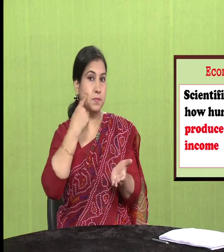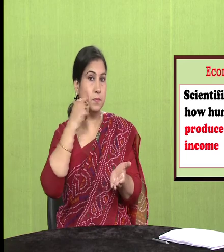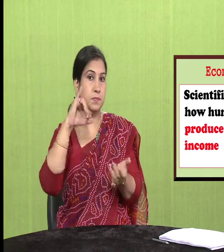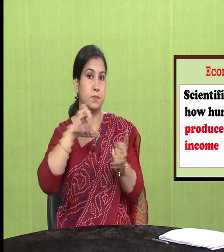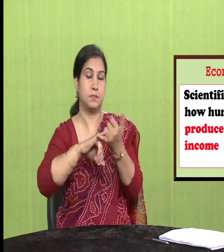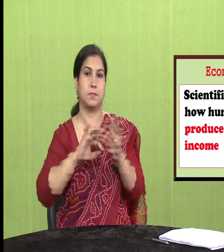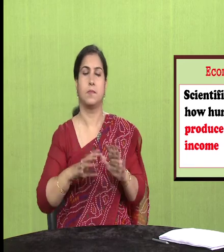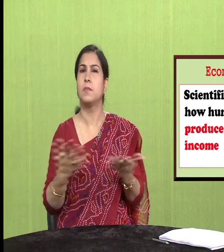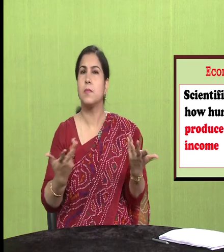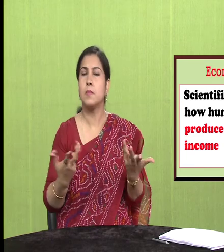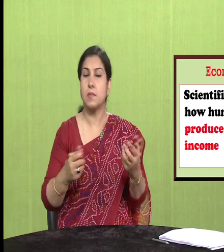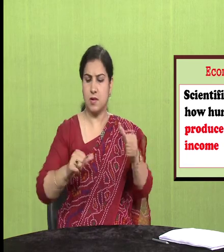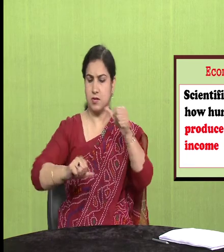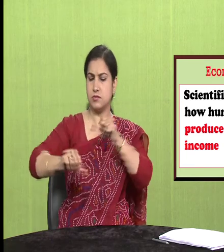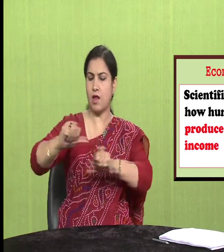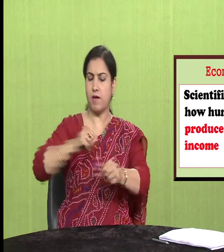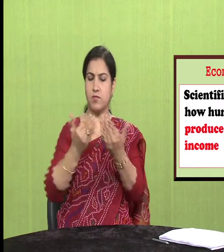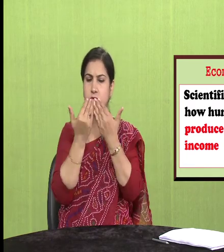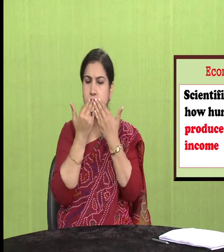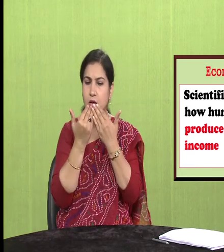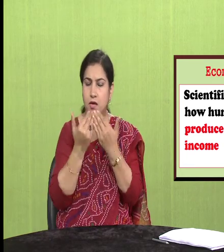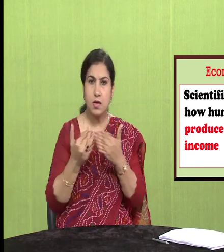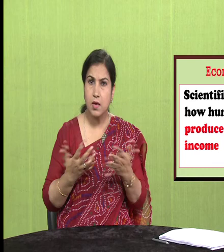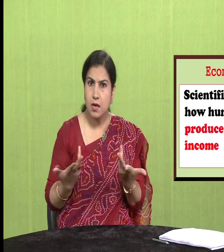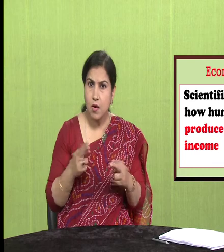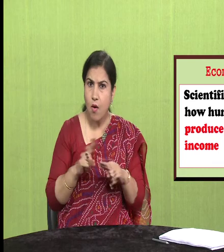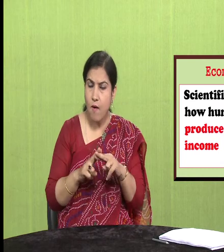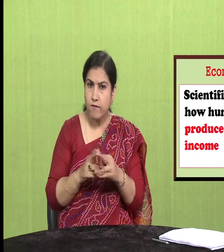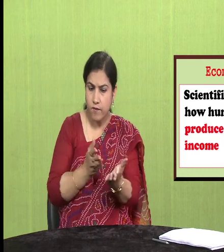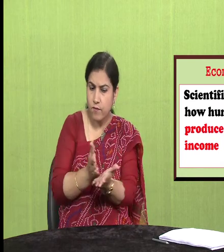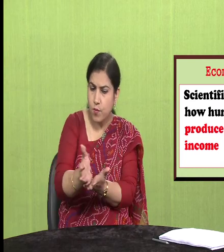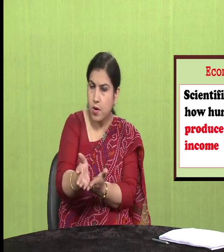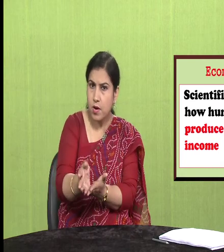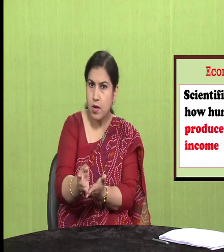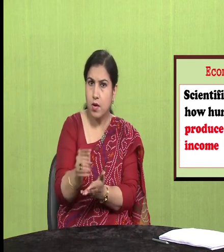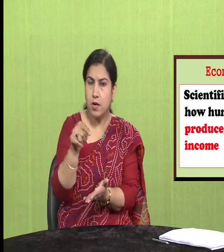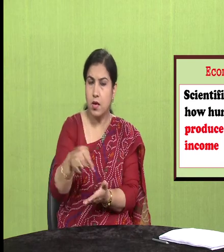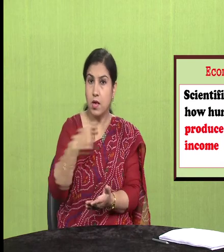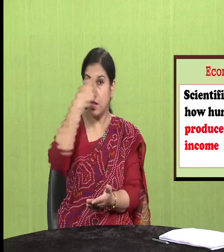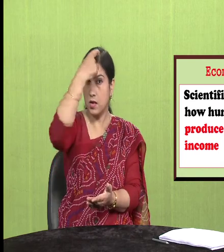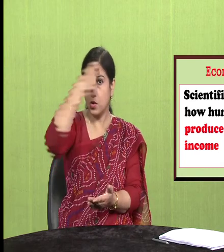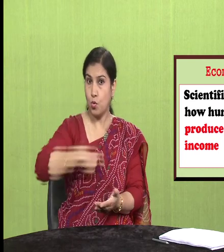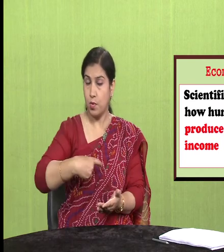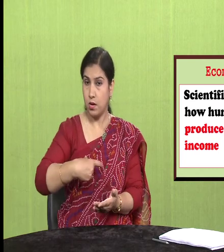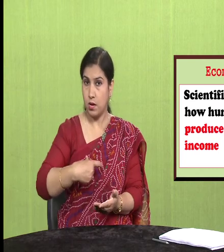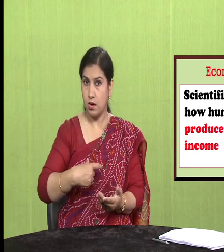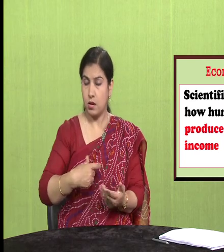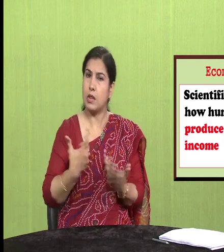Economics is the scientific study of the ways in which human beings